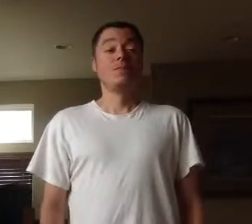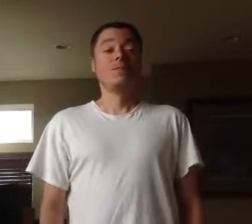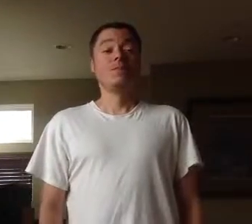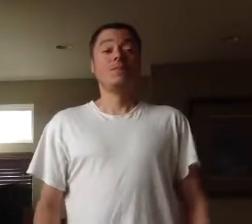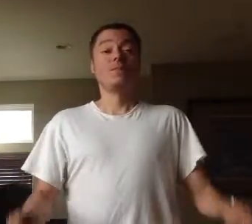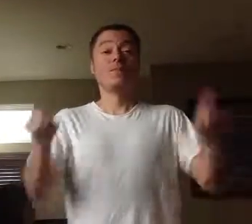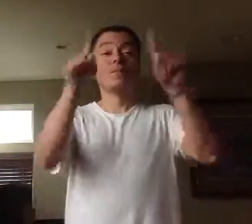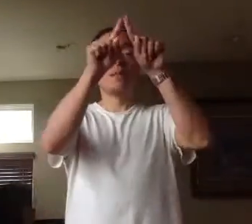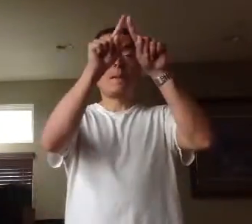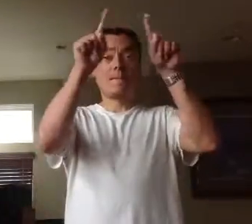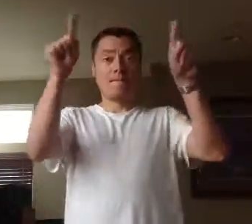Monitor.